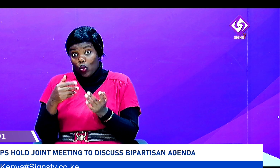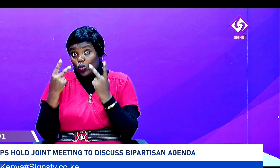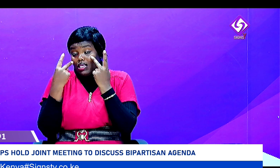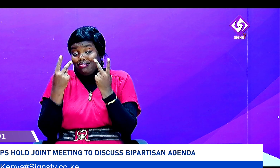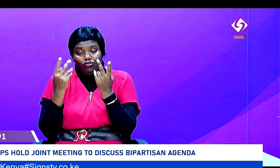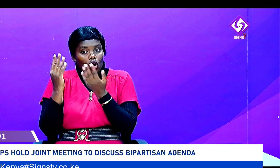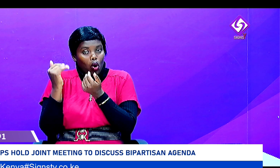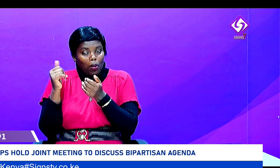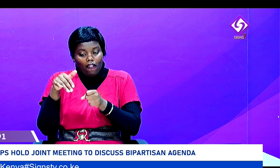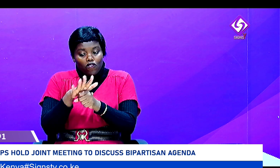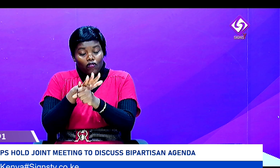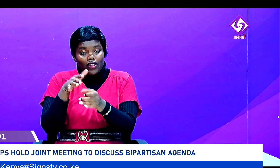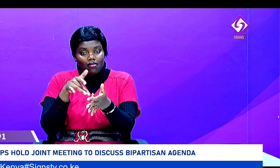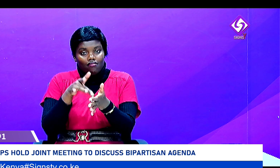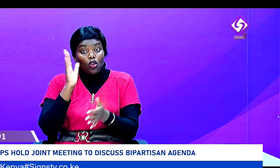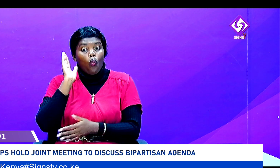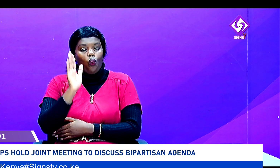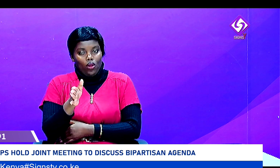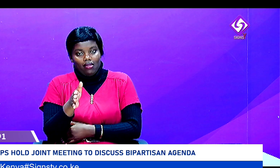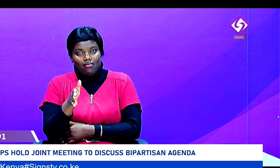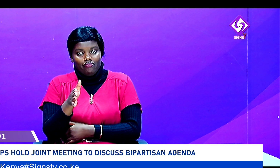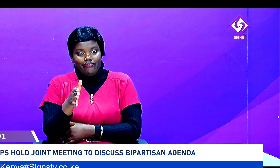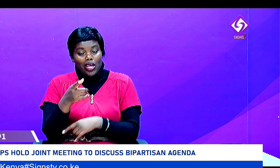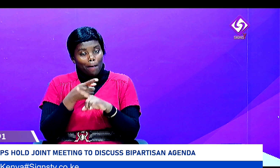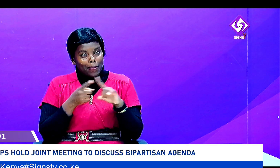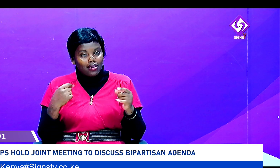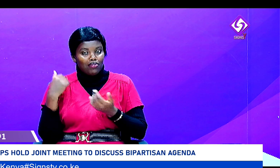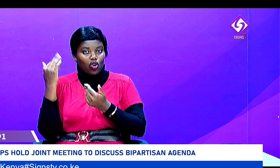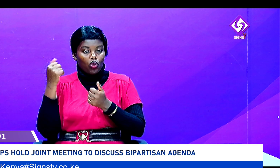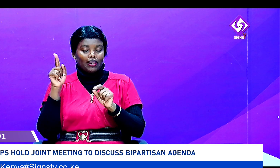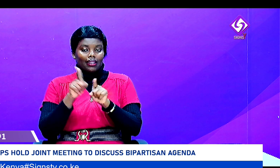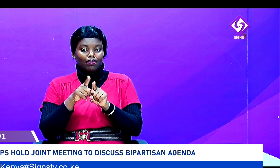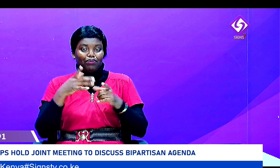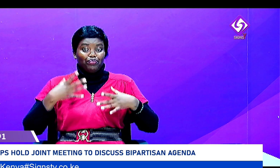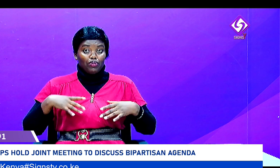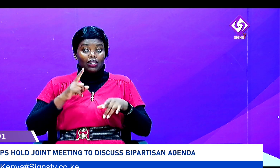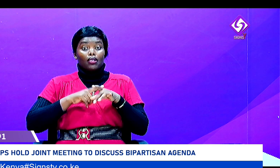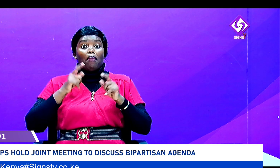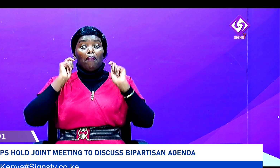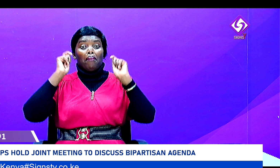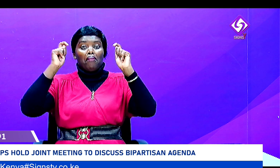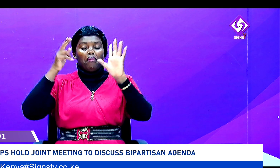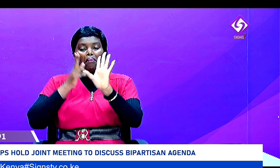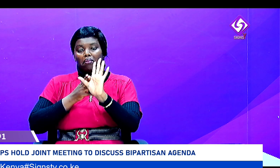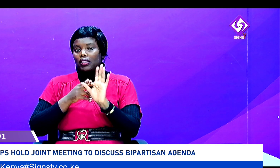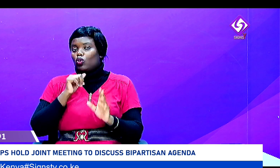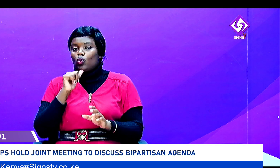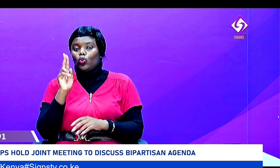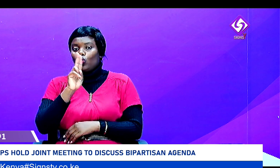so we see the compensation and we hope it will be fulfilled. But I hope at the same time, people who